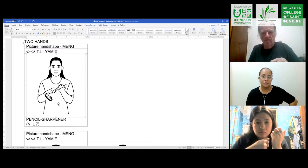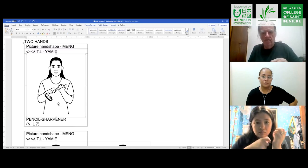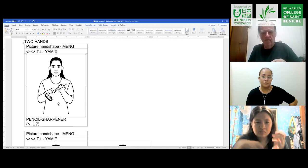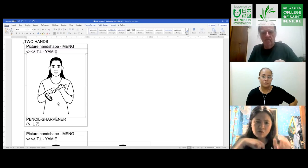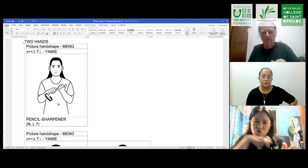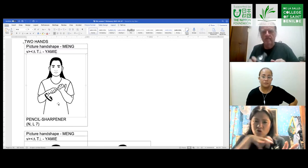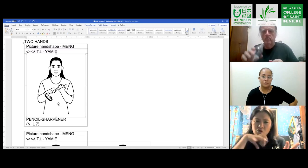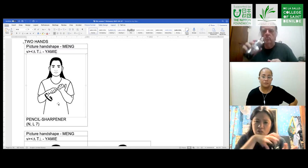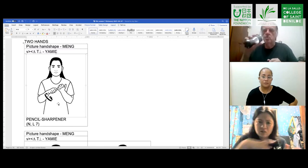Pencil sharpener.